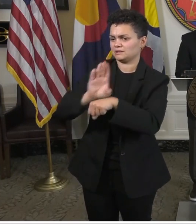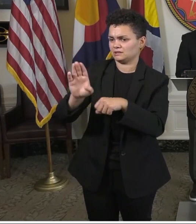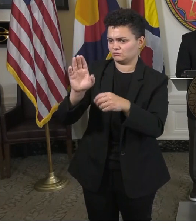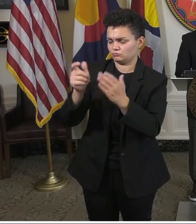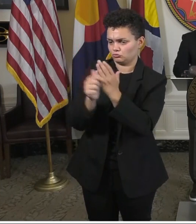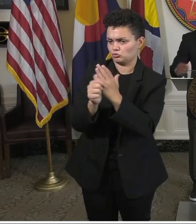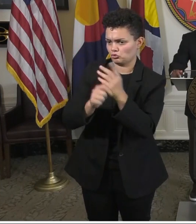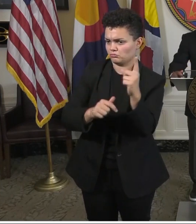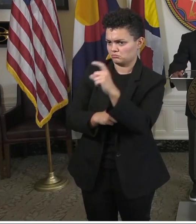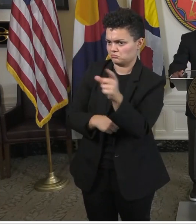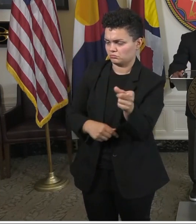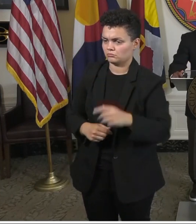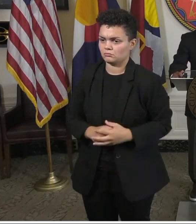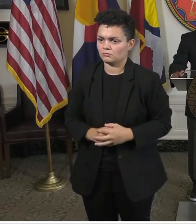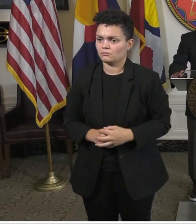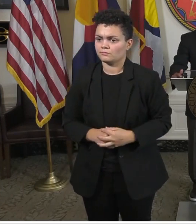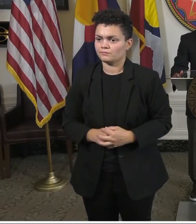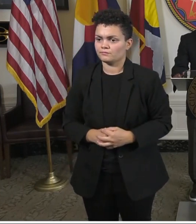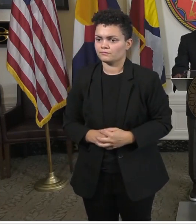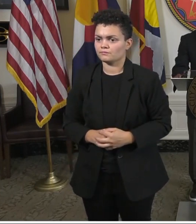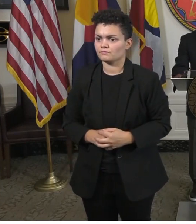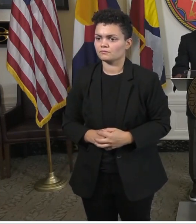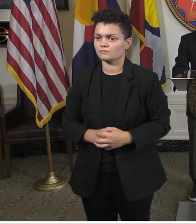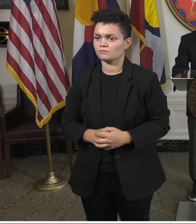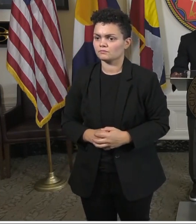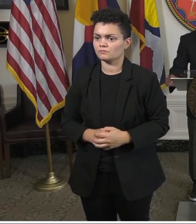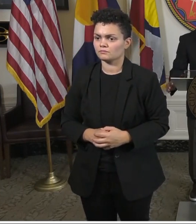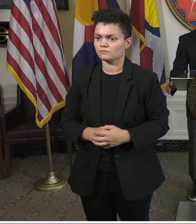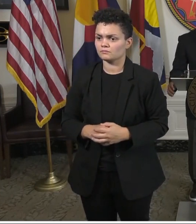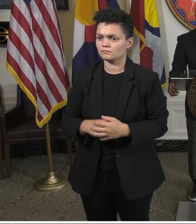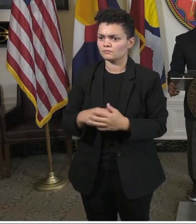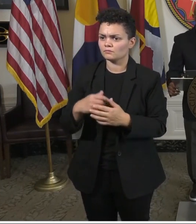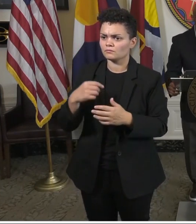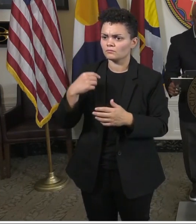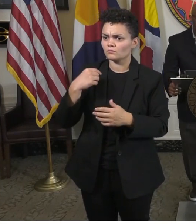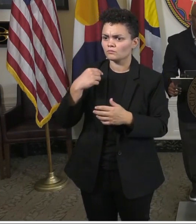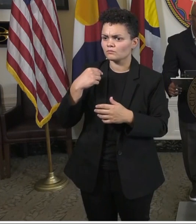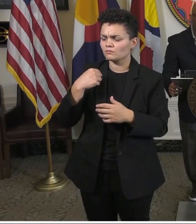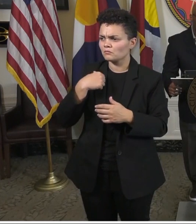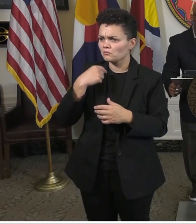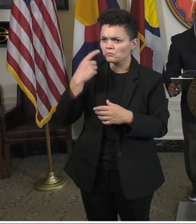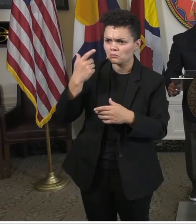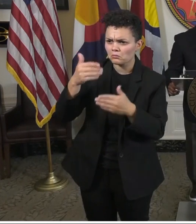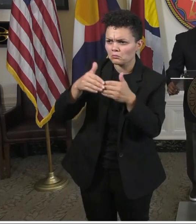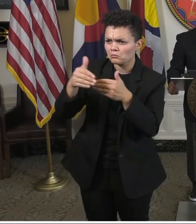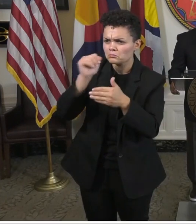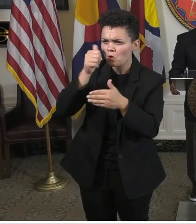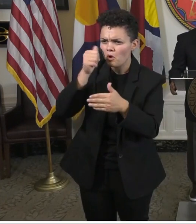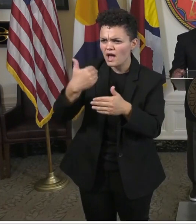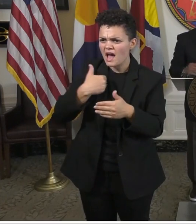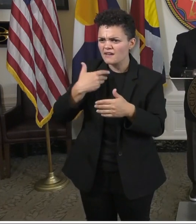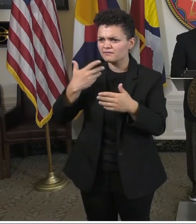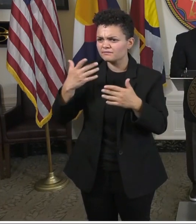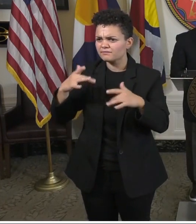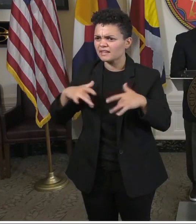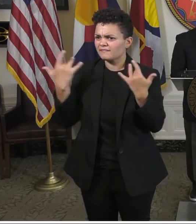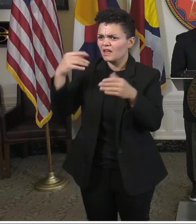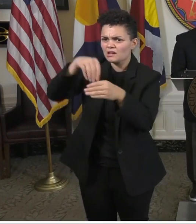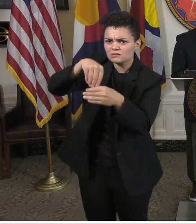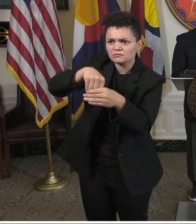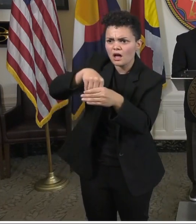new guidelines for indoor events tomorrow. I'm guessing you've probably heard pleas from the hotel community here in